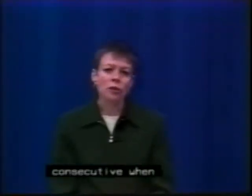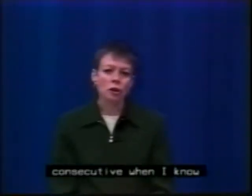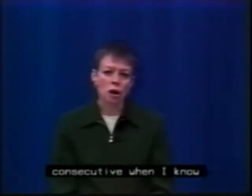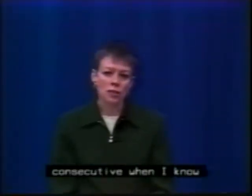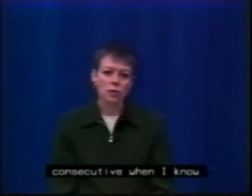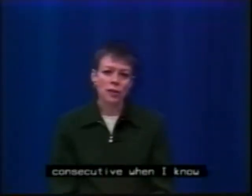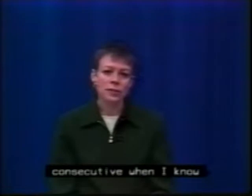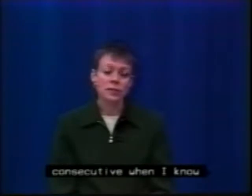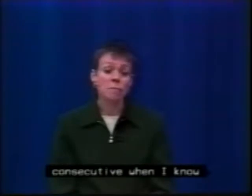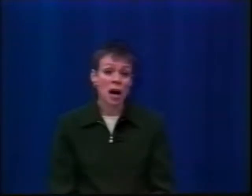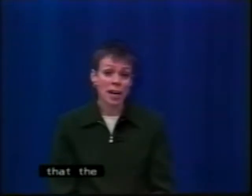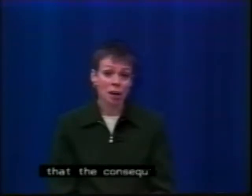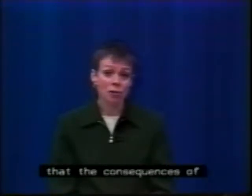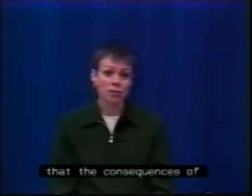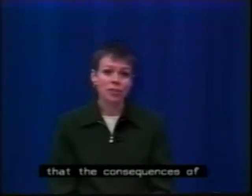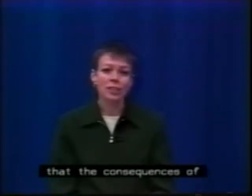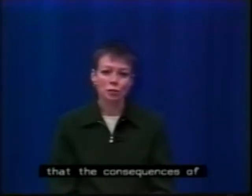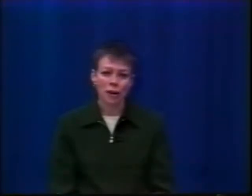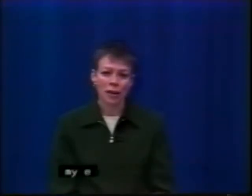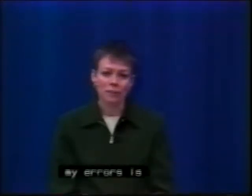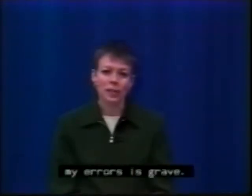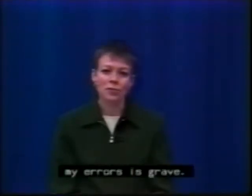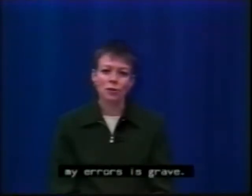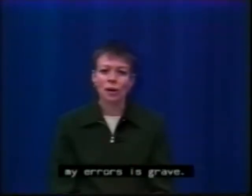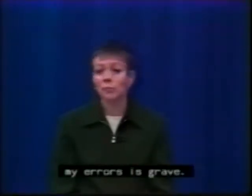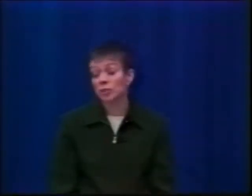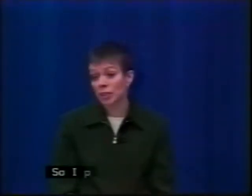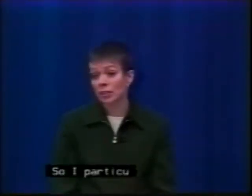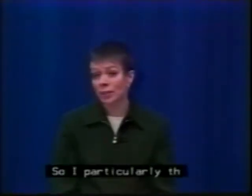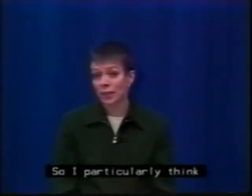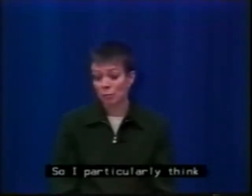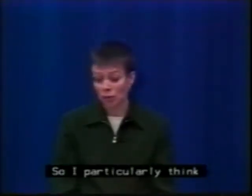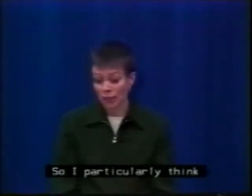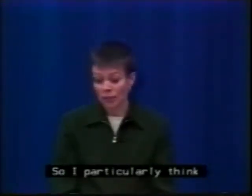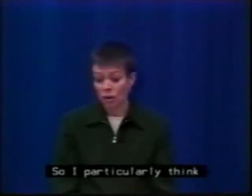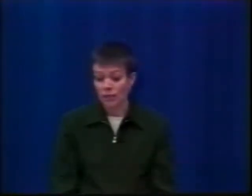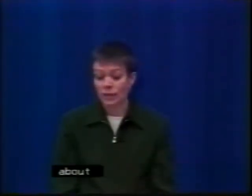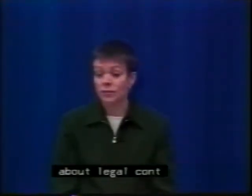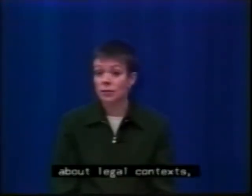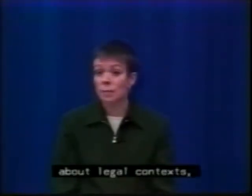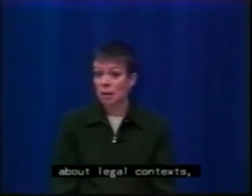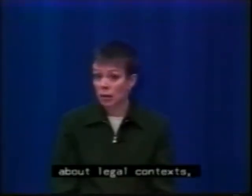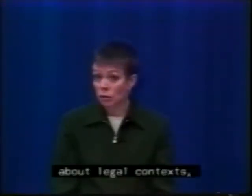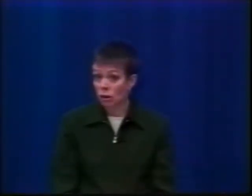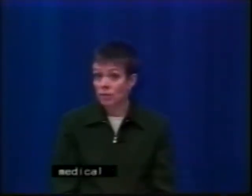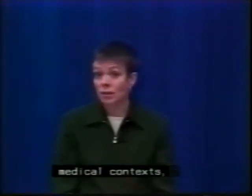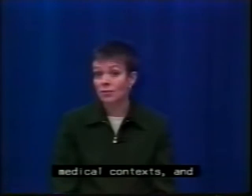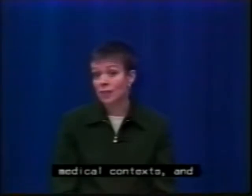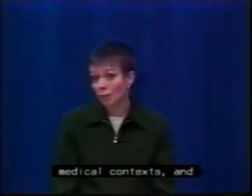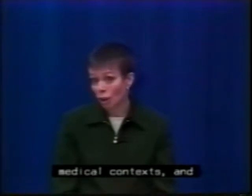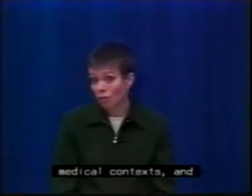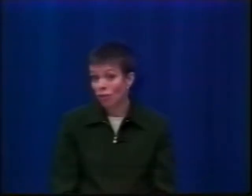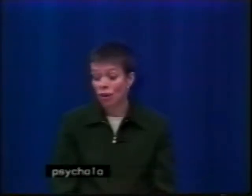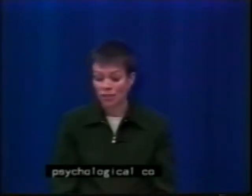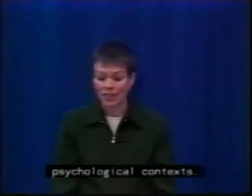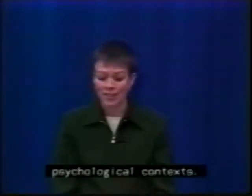that the consequences of my errors is grave, and so I particularly think about legal context, medical context, psychological context